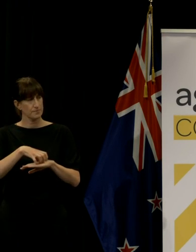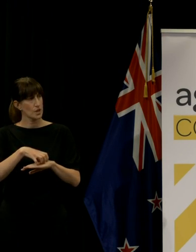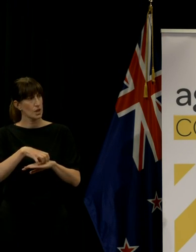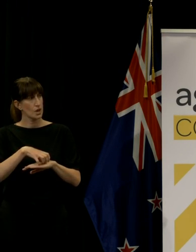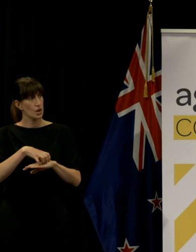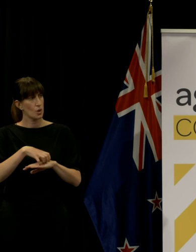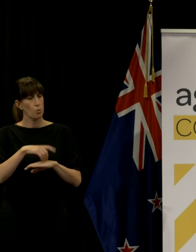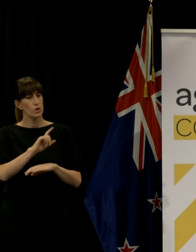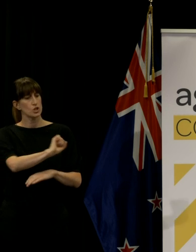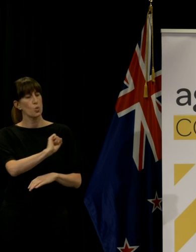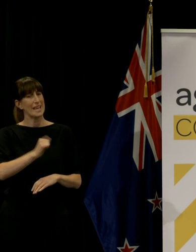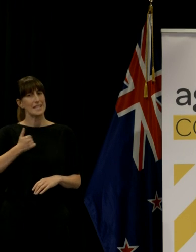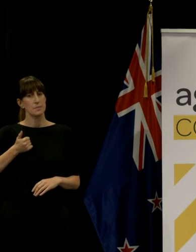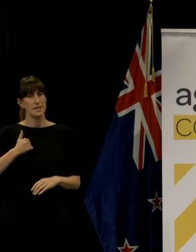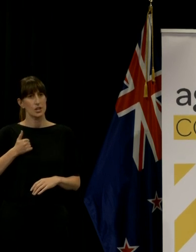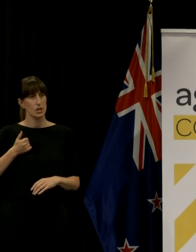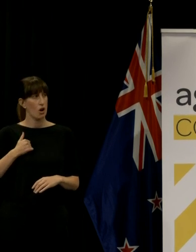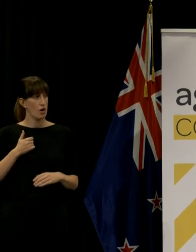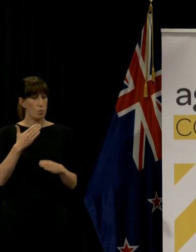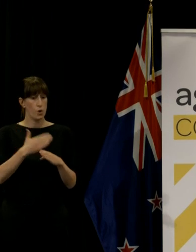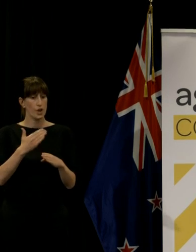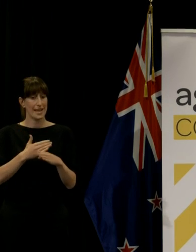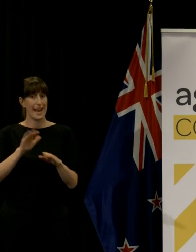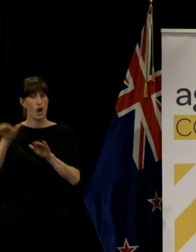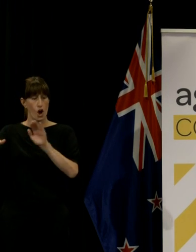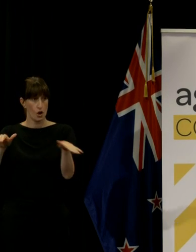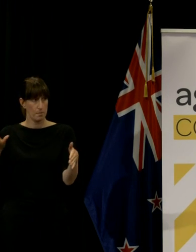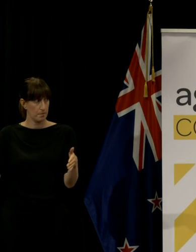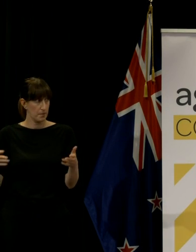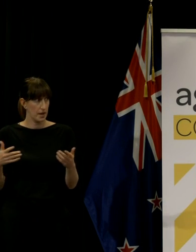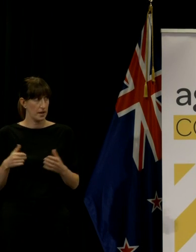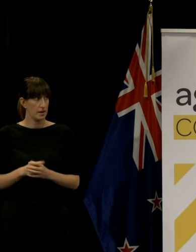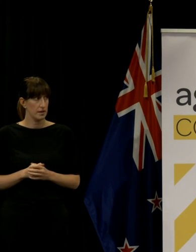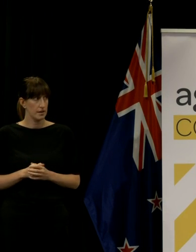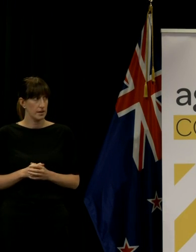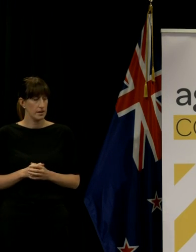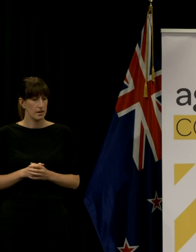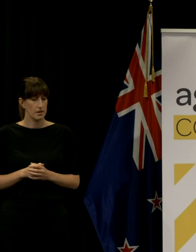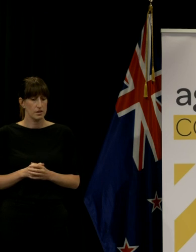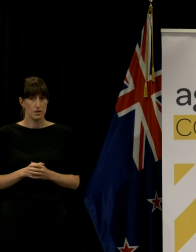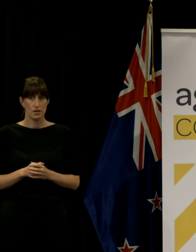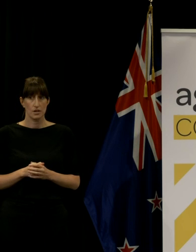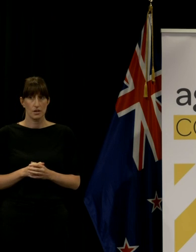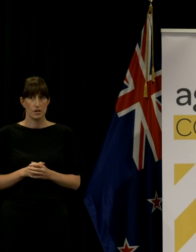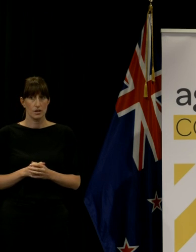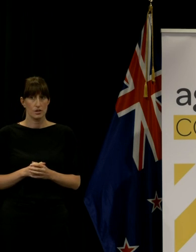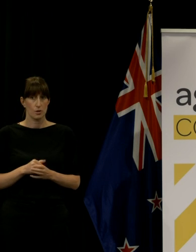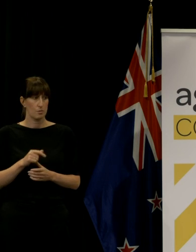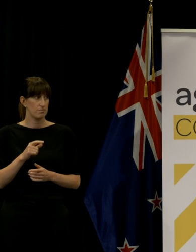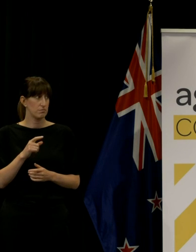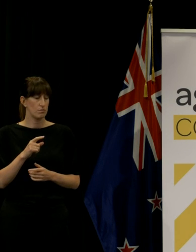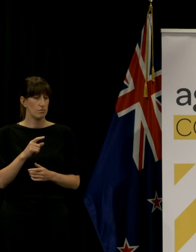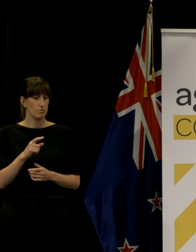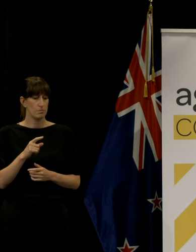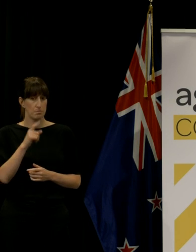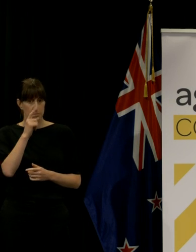from home is working from home, and that people aren't being required to stay at work when they might